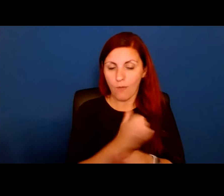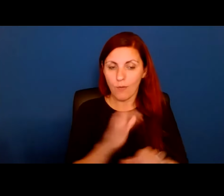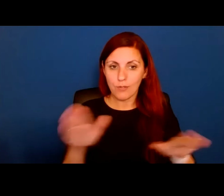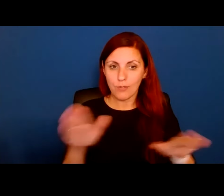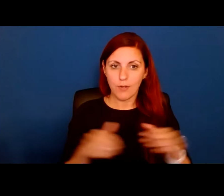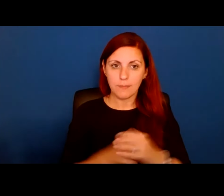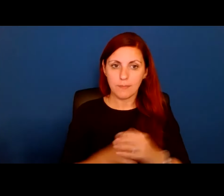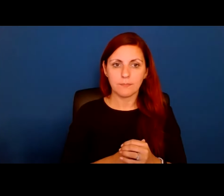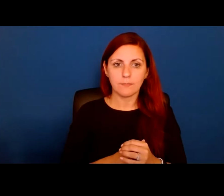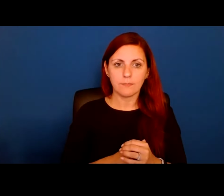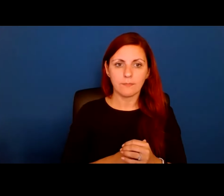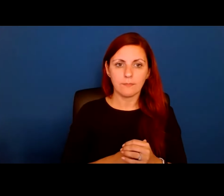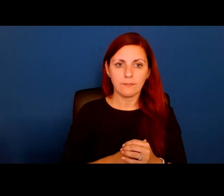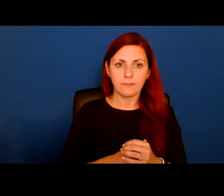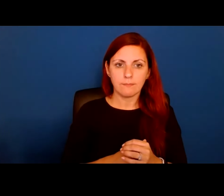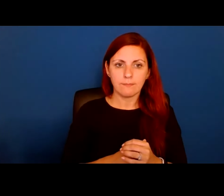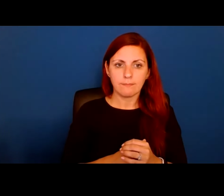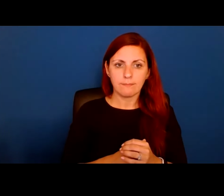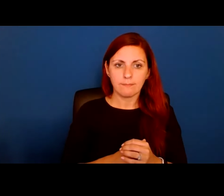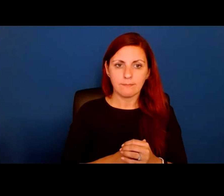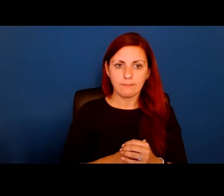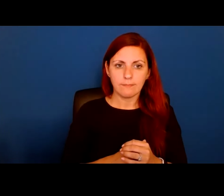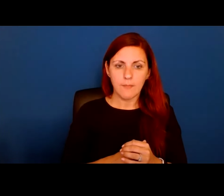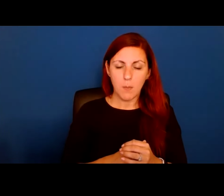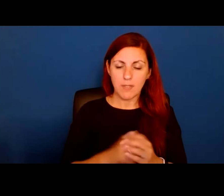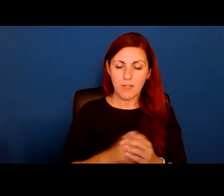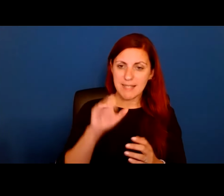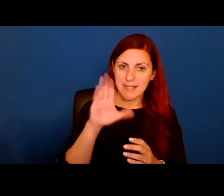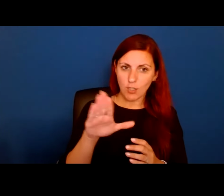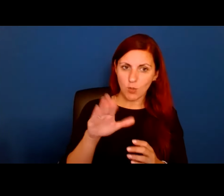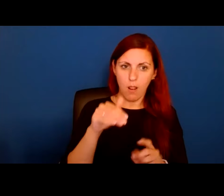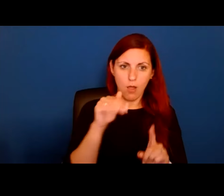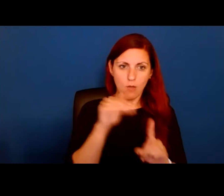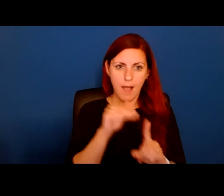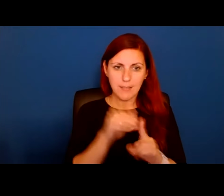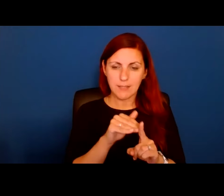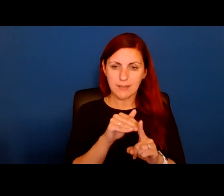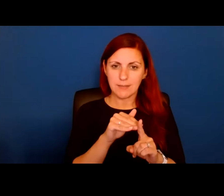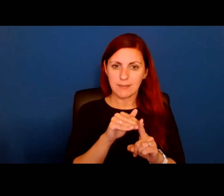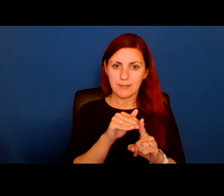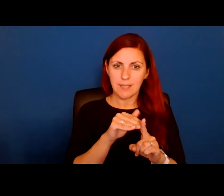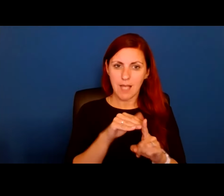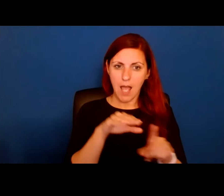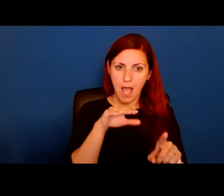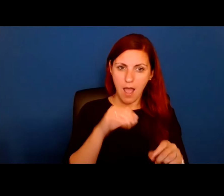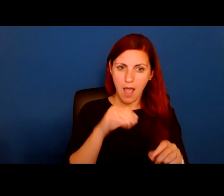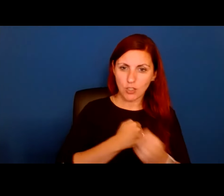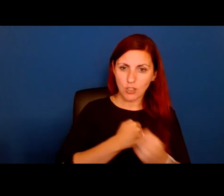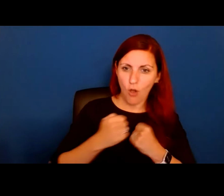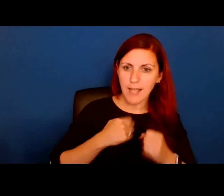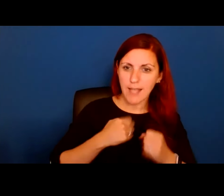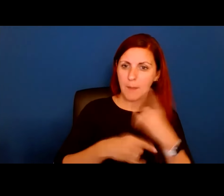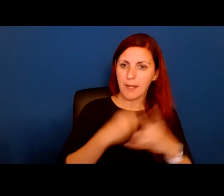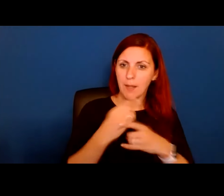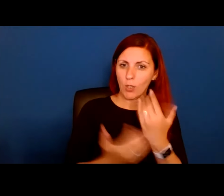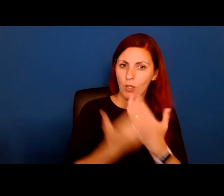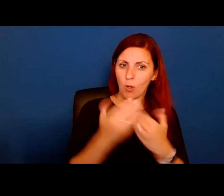It really is an uncomfortable reality, but sexual harassment and assault is taking place among young people. In line with the results today that